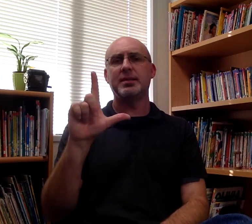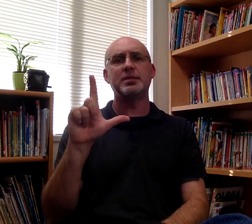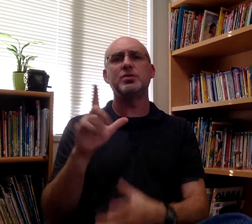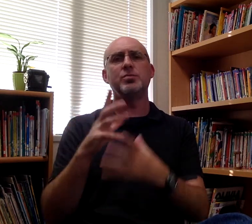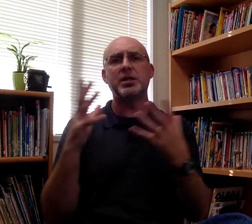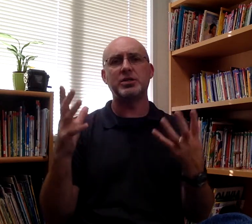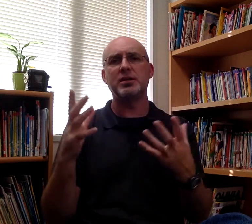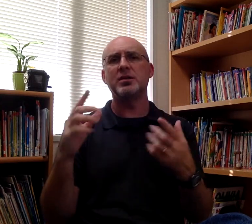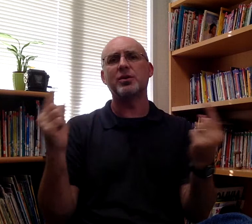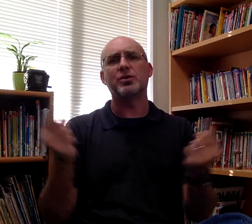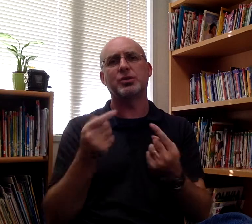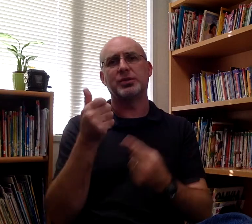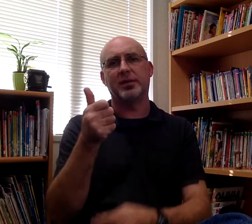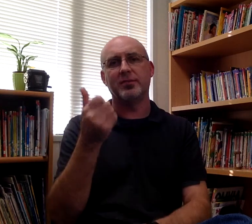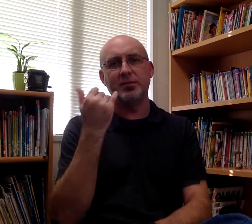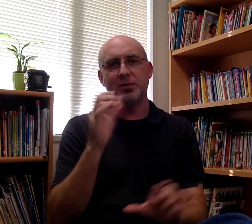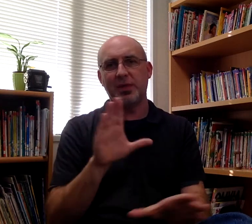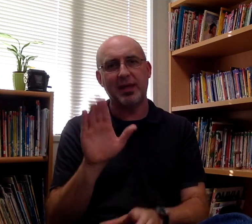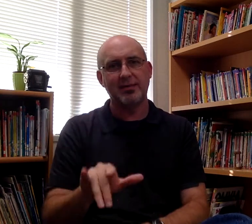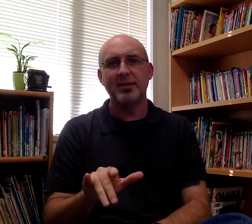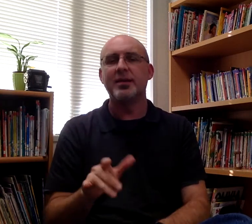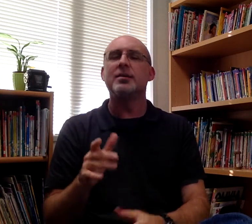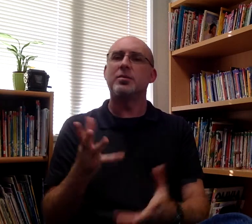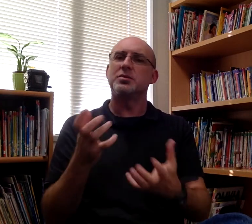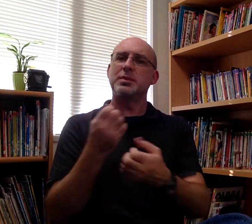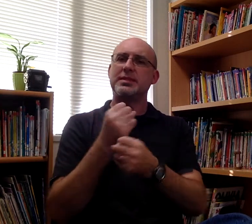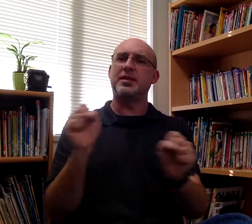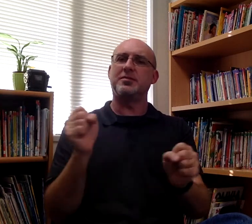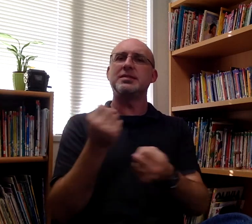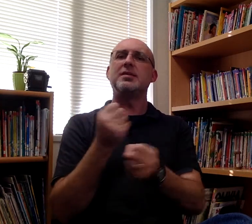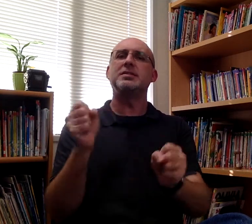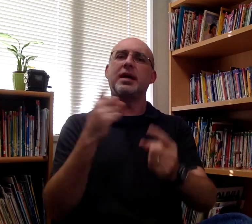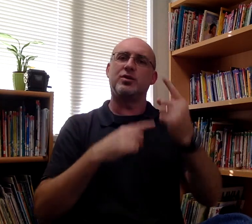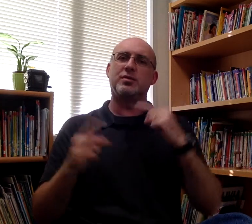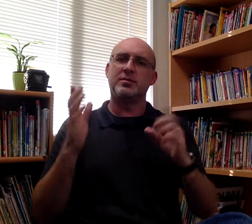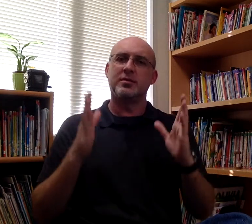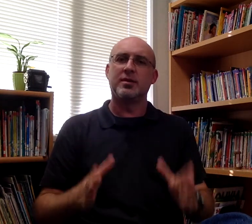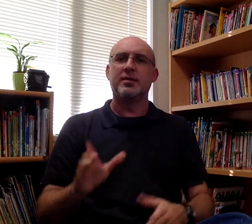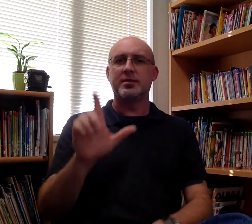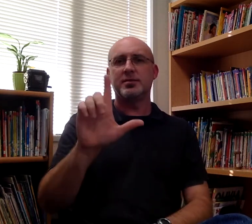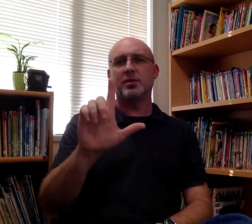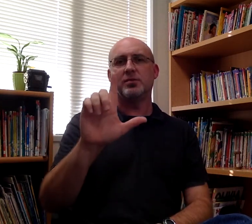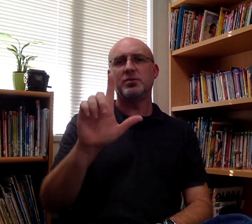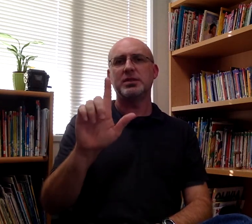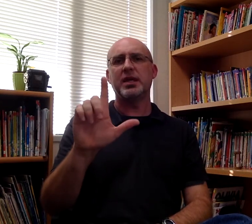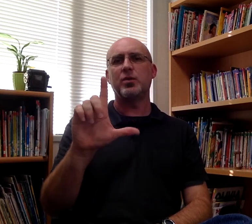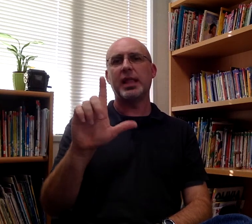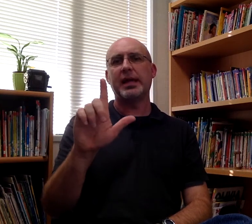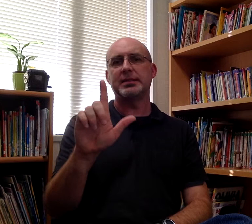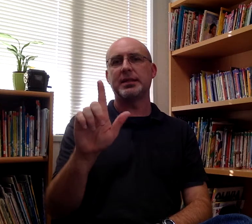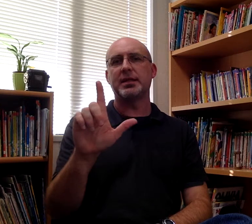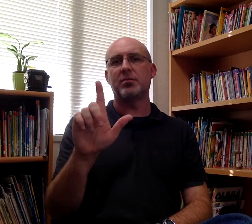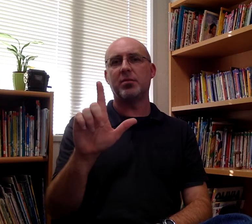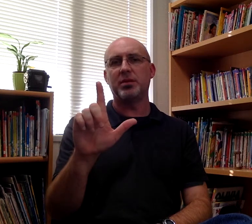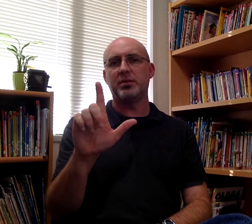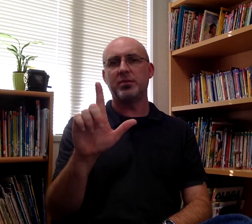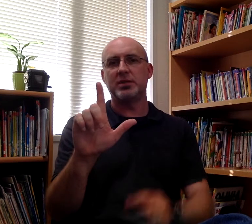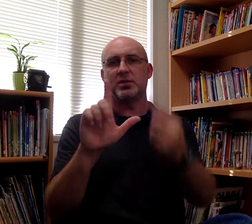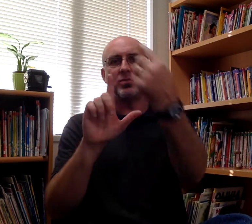That's too much. You can hurt yourself if you do that. We should be safe signers. So just kind of relax. It can come up a little bit, so it's more